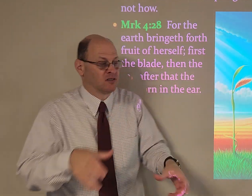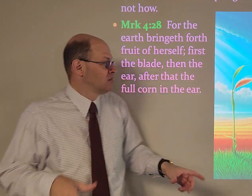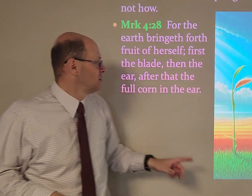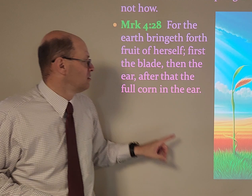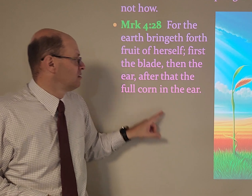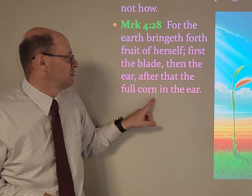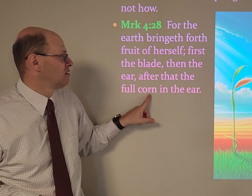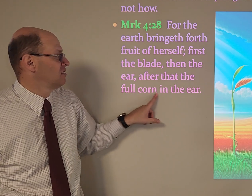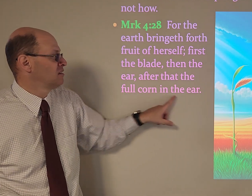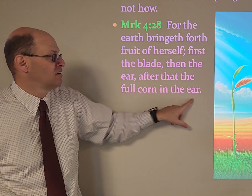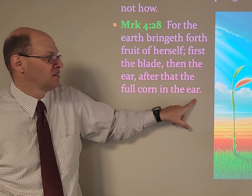continues to grow here.